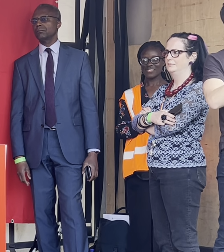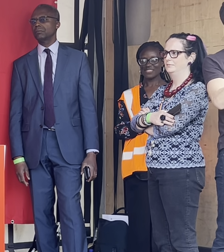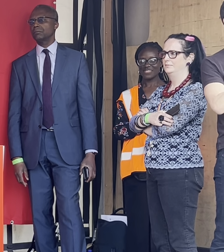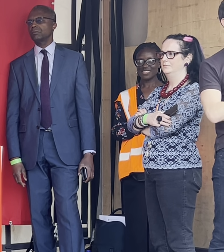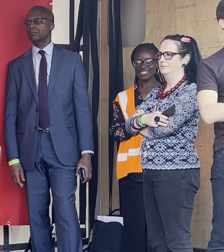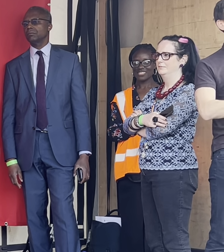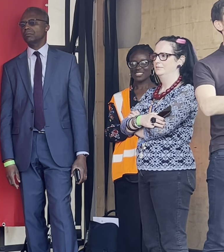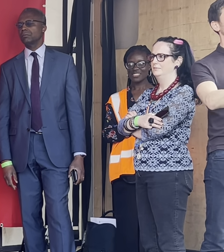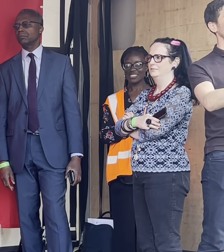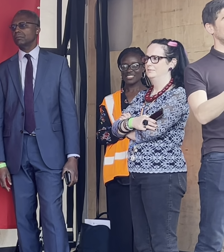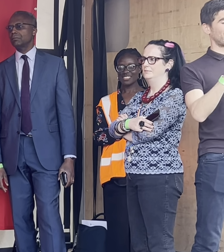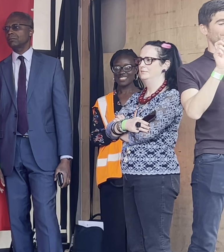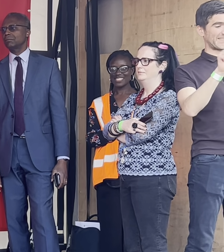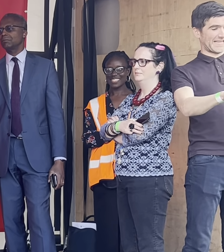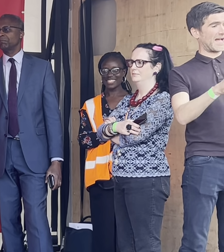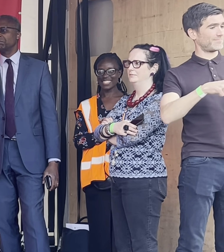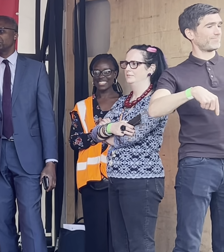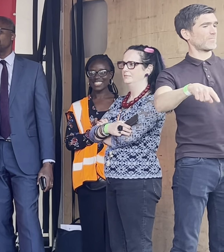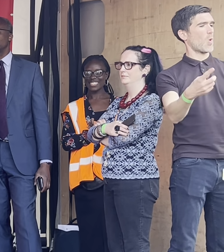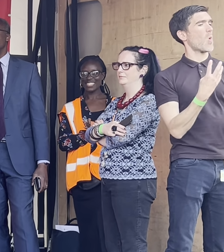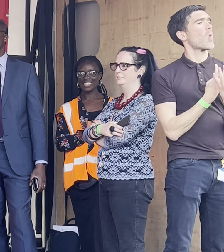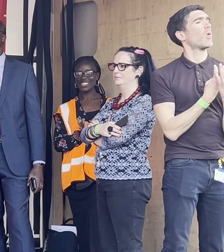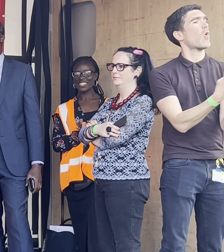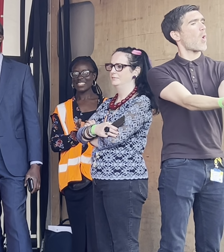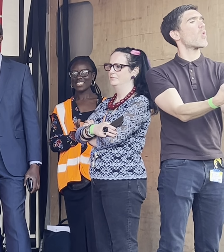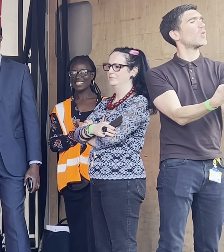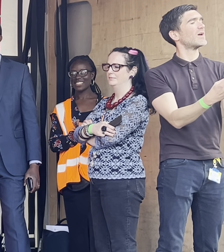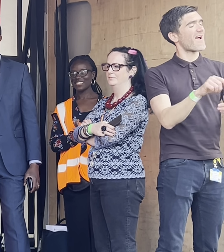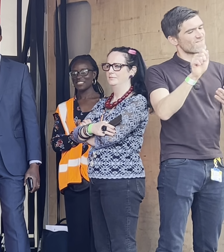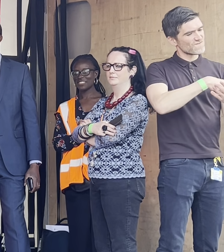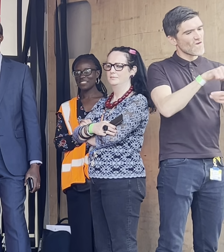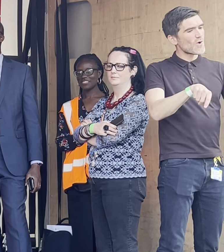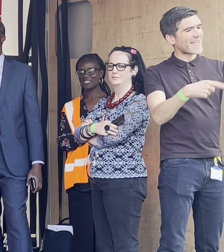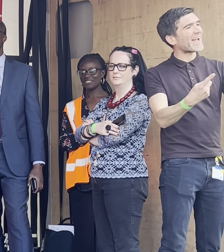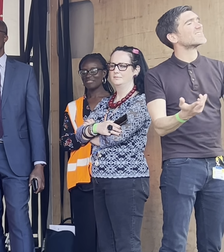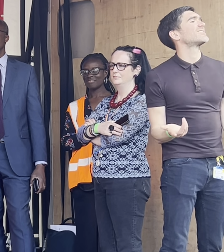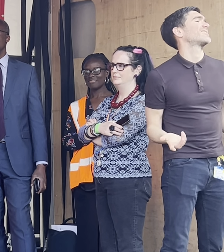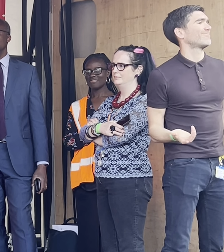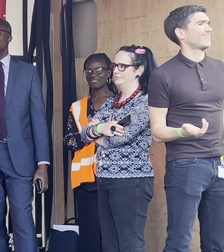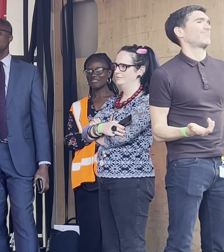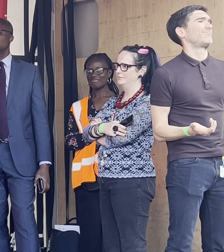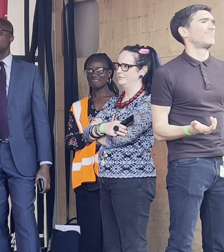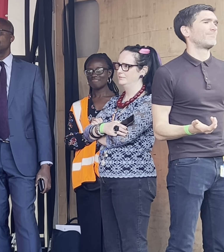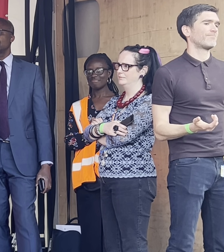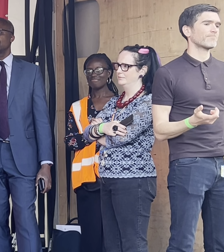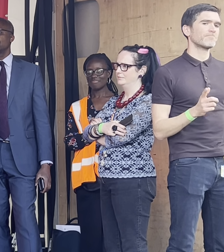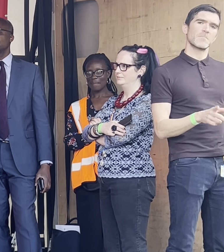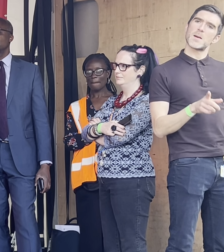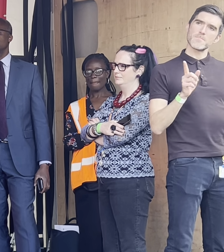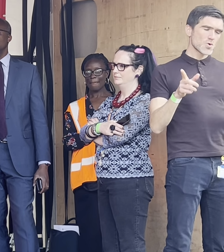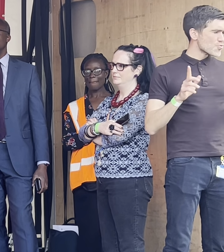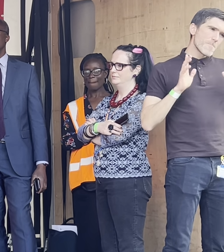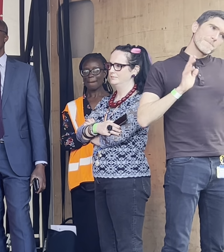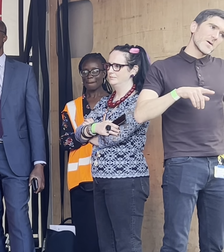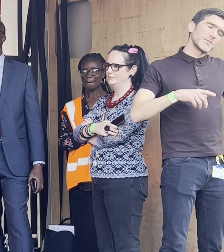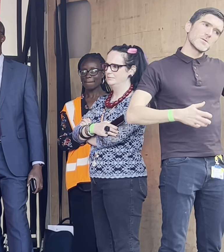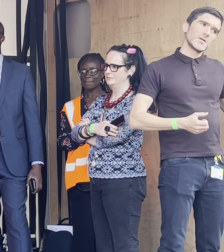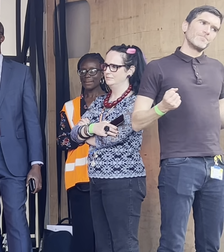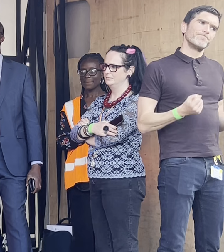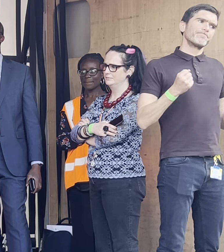in a hall and vote against it. But what we're going to say is you must not only robustly oppose this